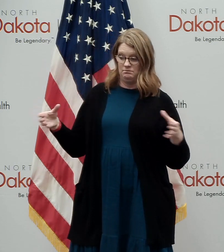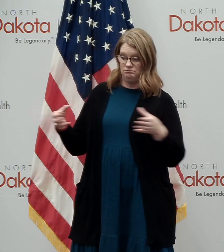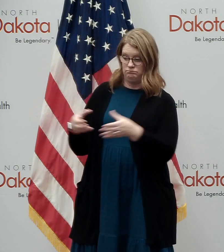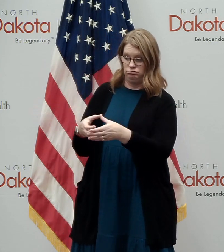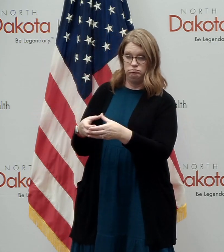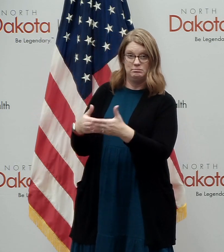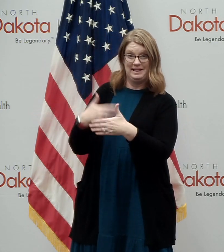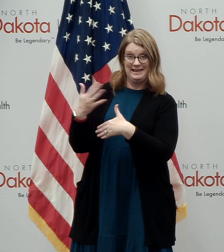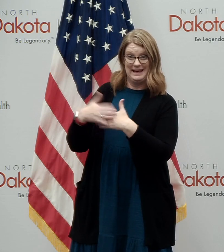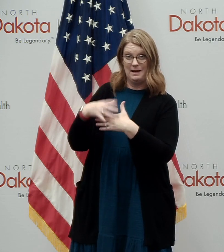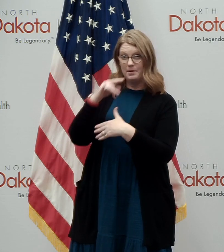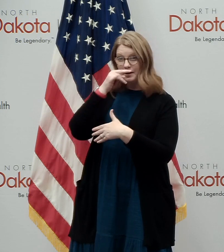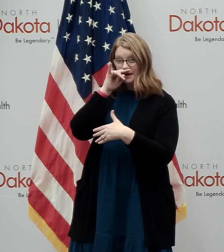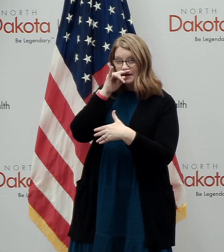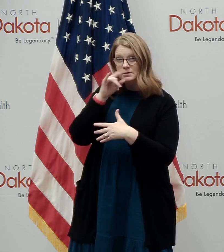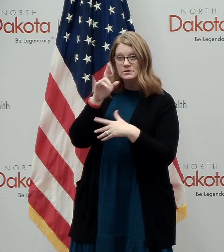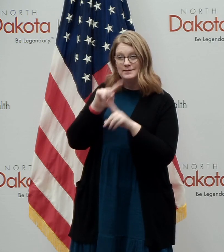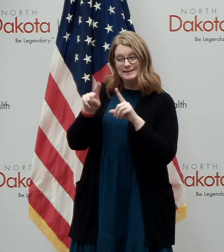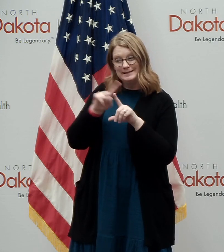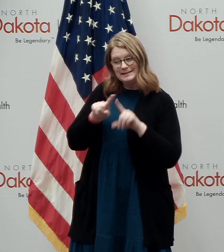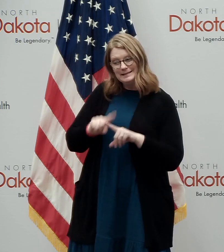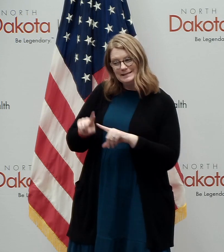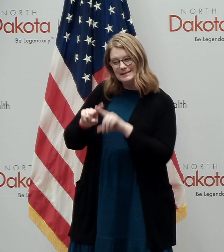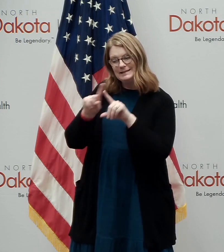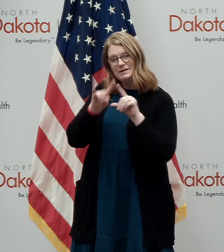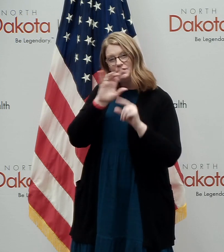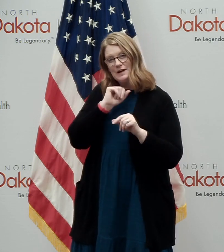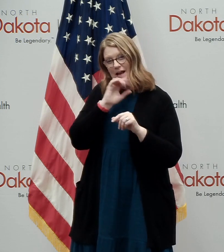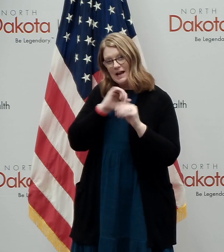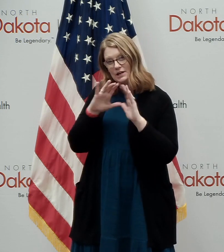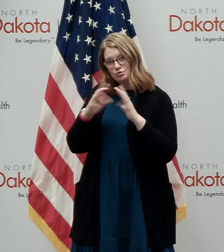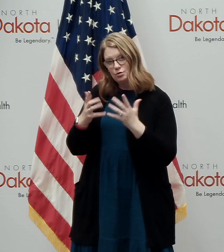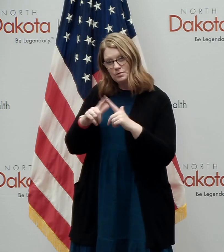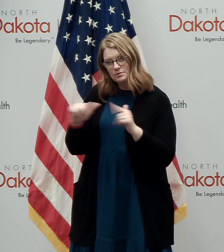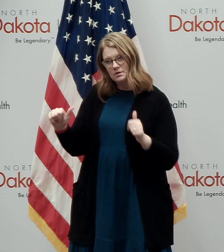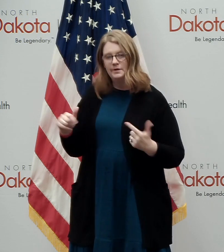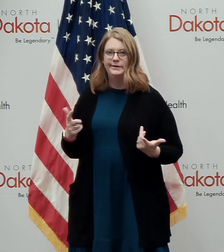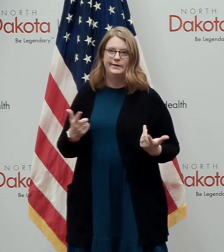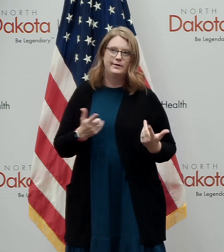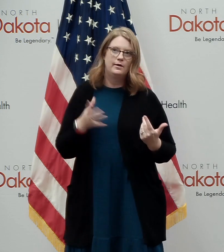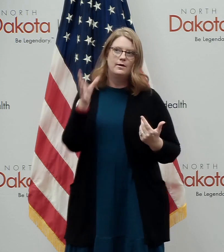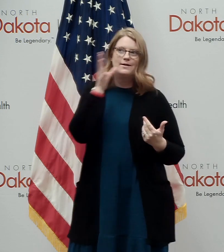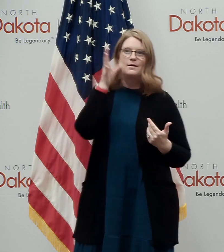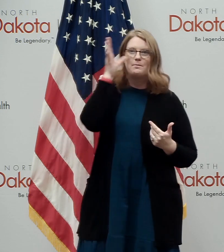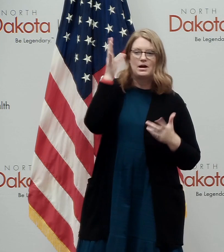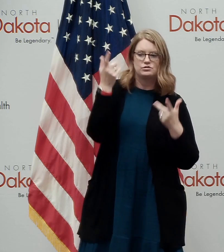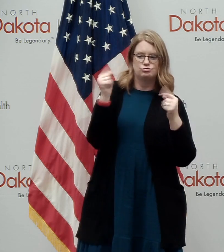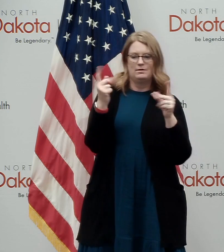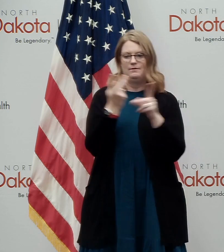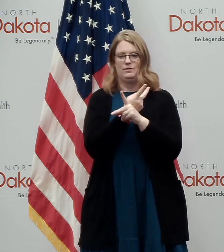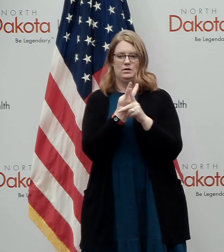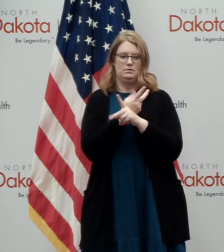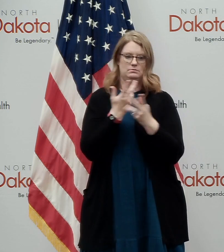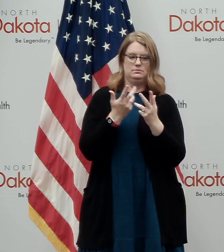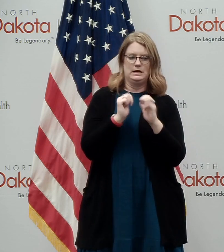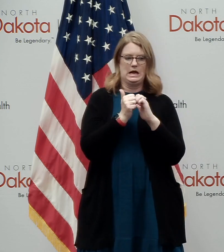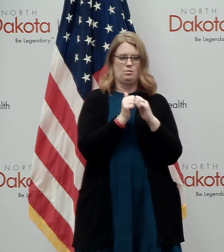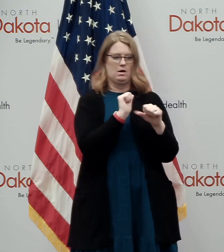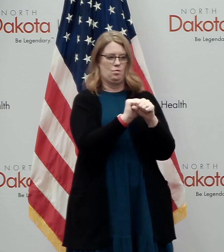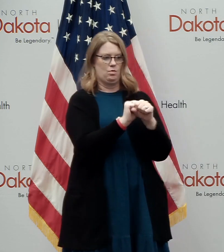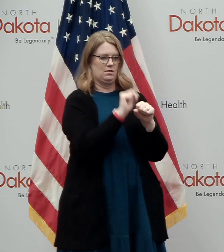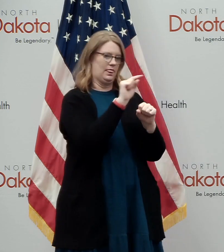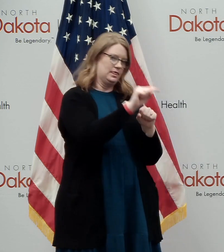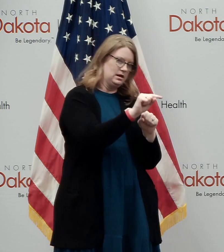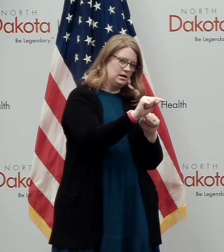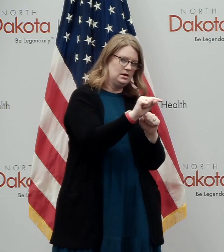classroom because of different age groups, whatever, because parents are figuring out and trying to navigate, how do I work on some days?